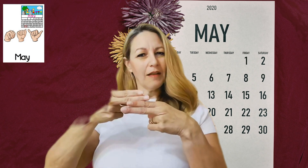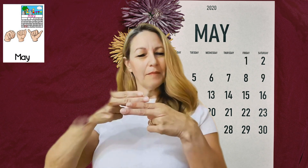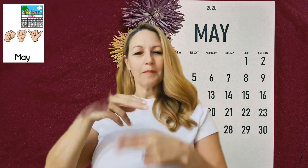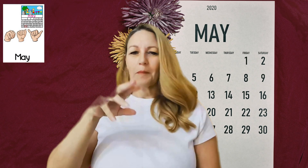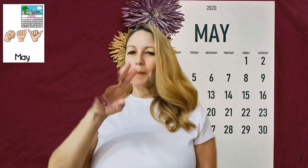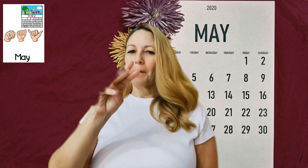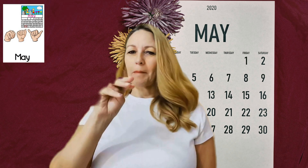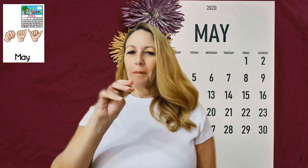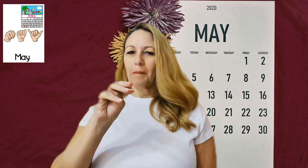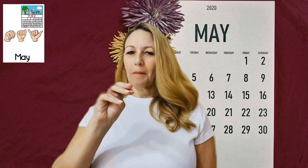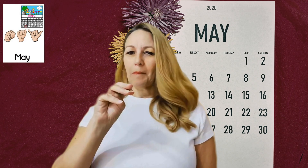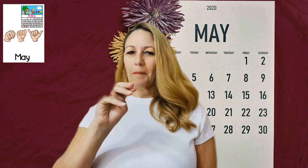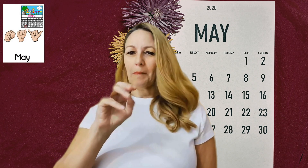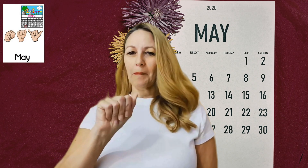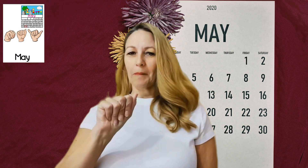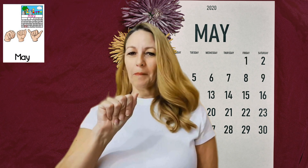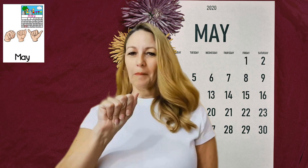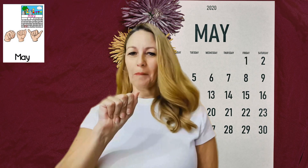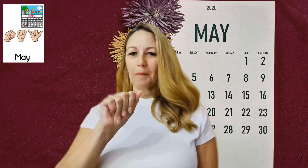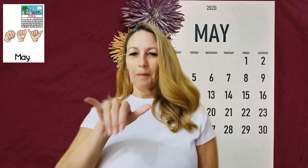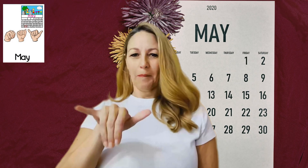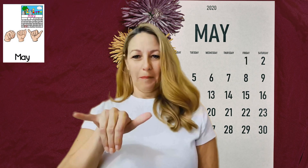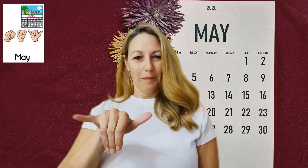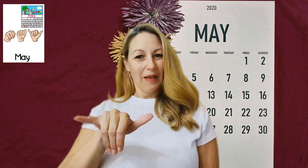The name of the month is May.